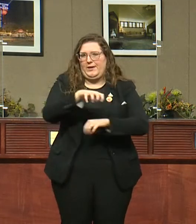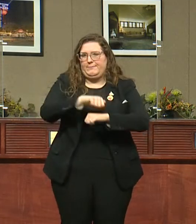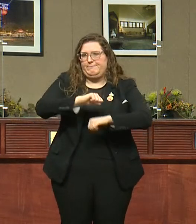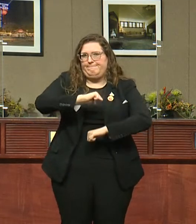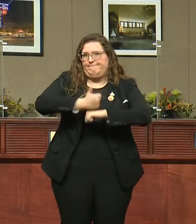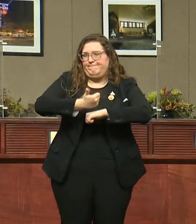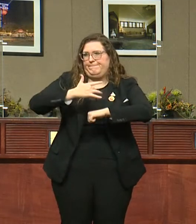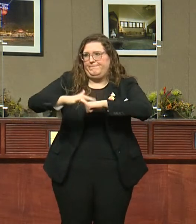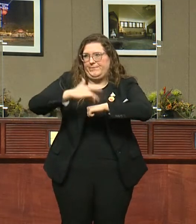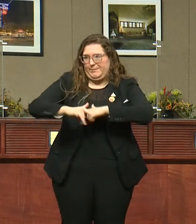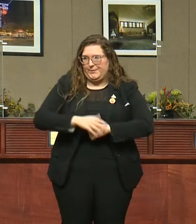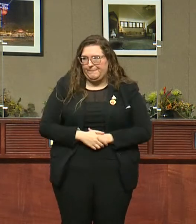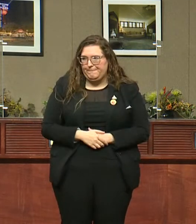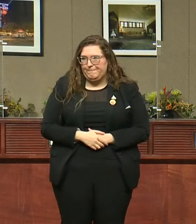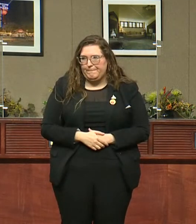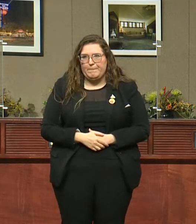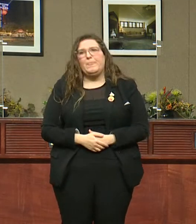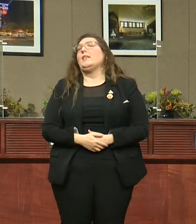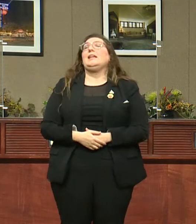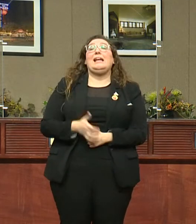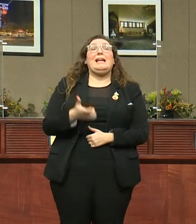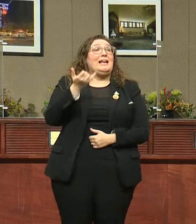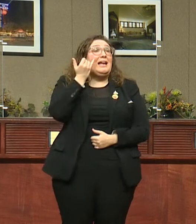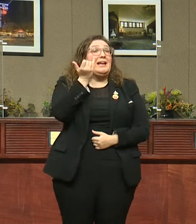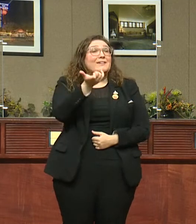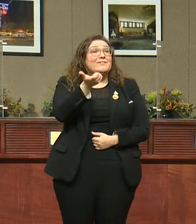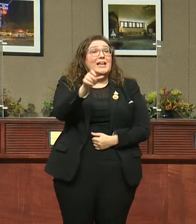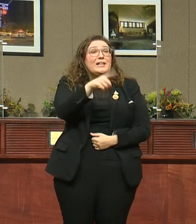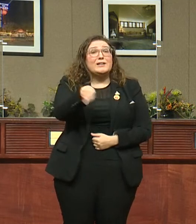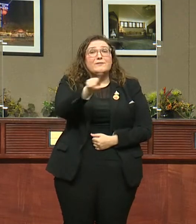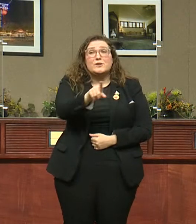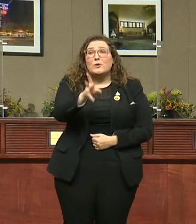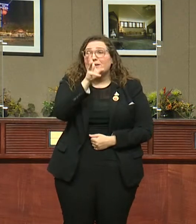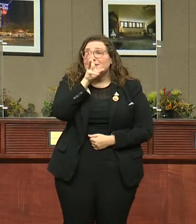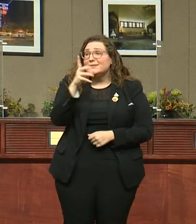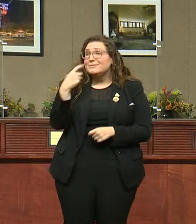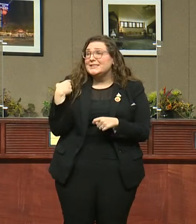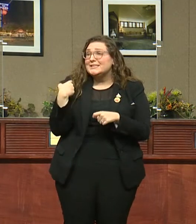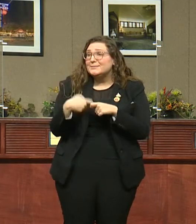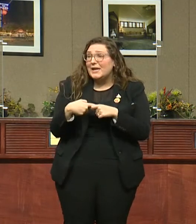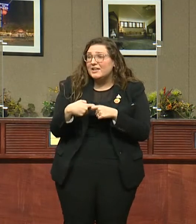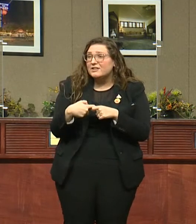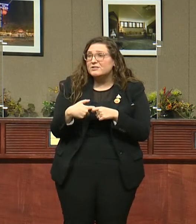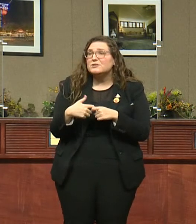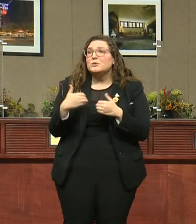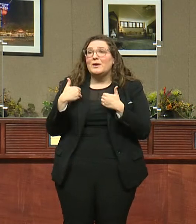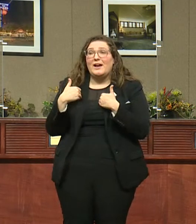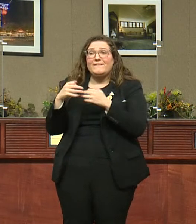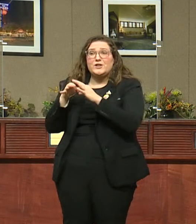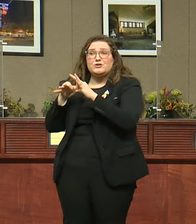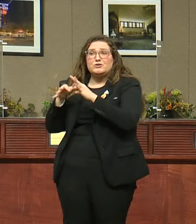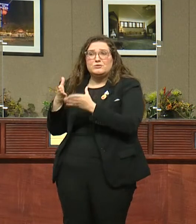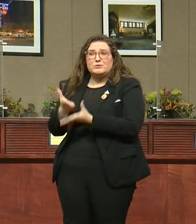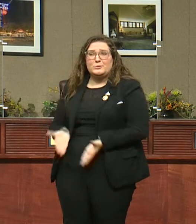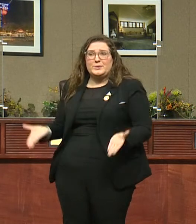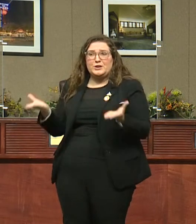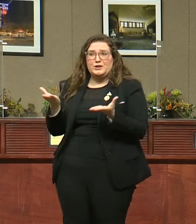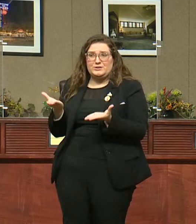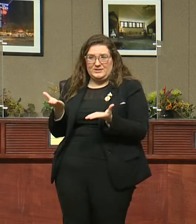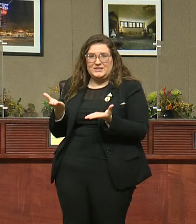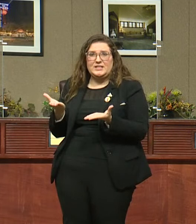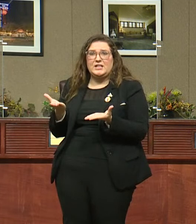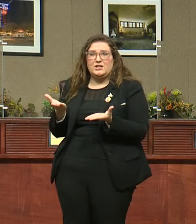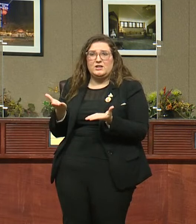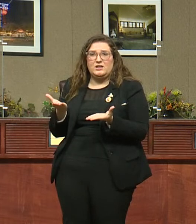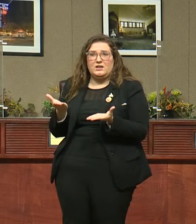Okay, just as a reminder, if we have any Spanish-speaking media here, we have translators here, and we're joined